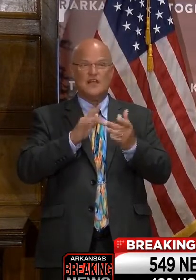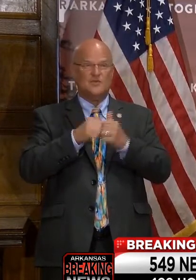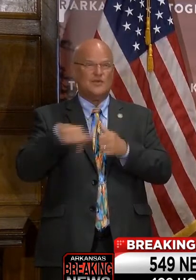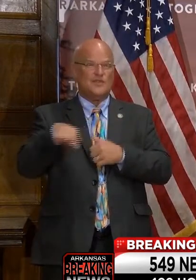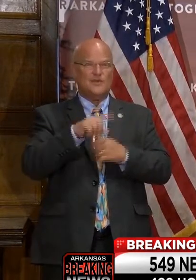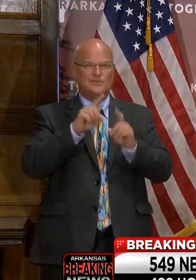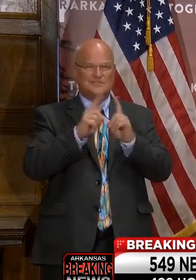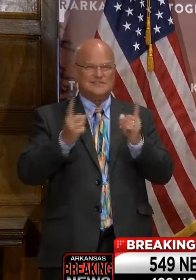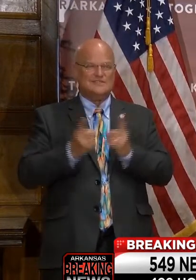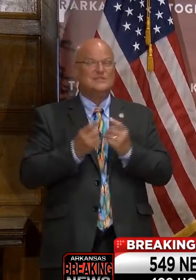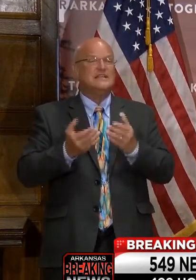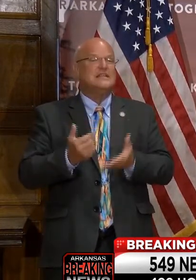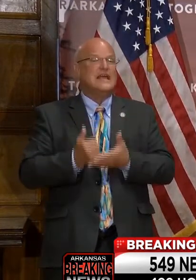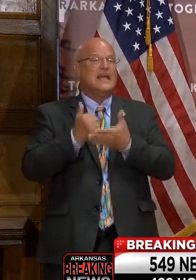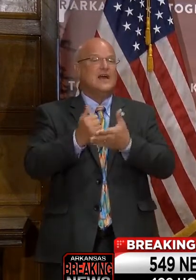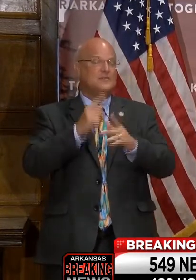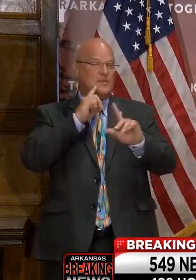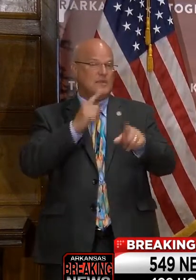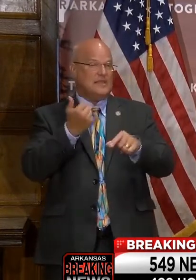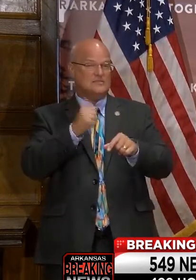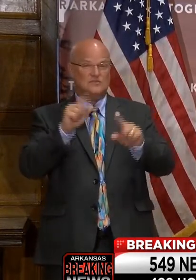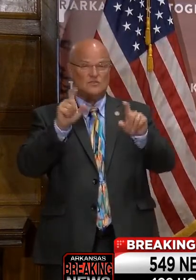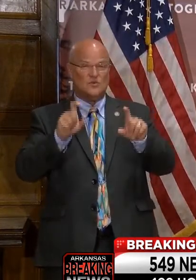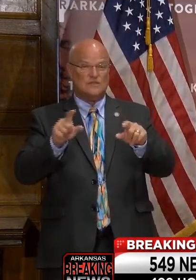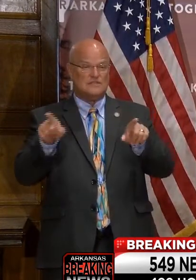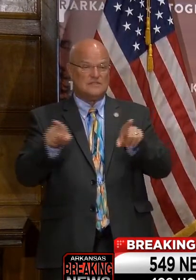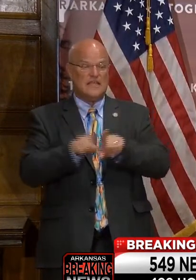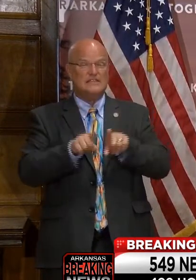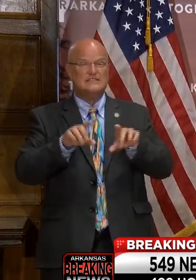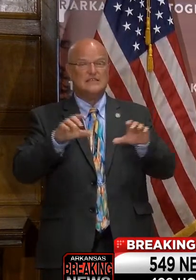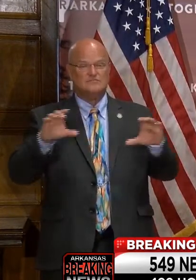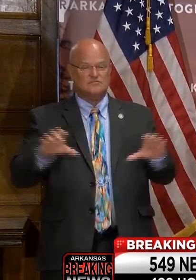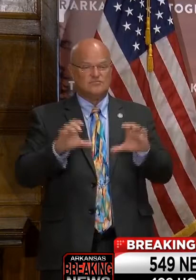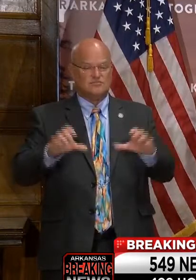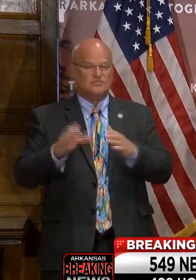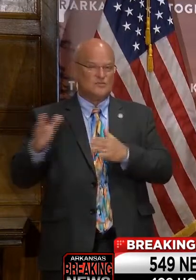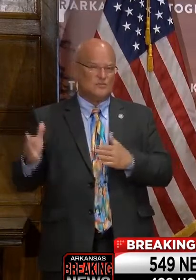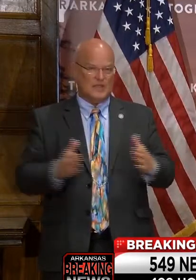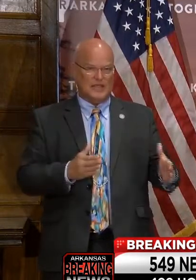those districts to help them and answer any questions as they go about their local planning.